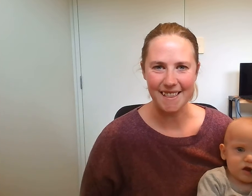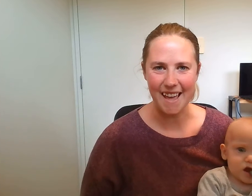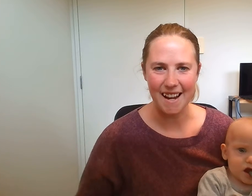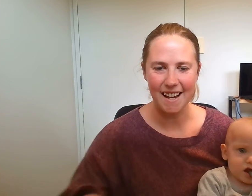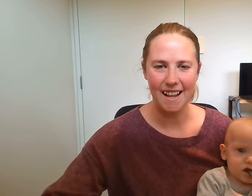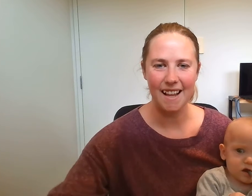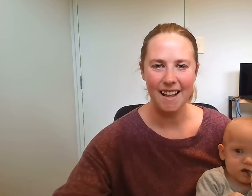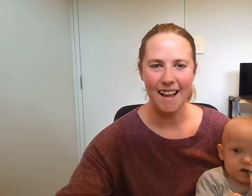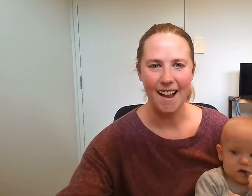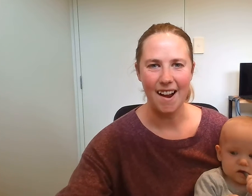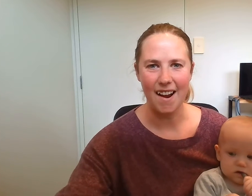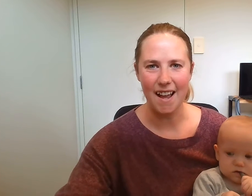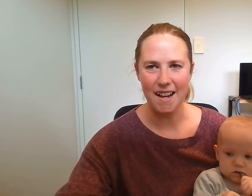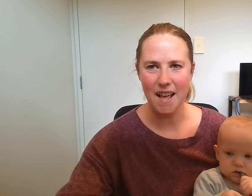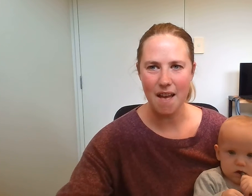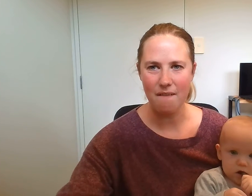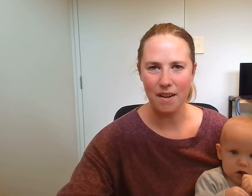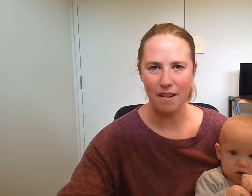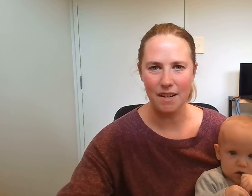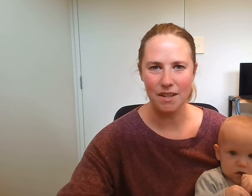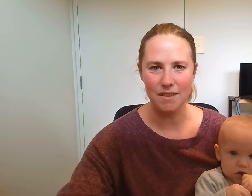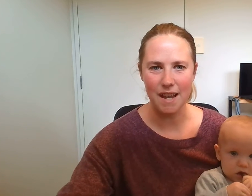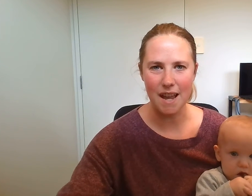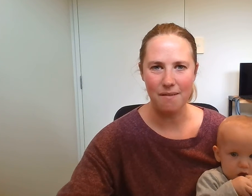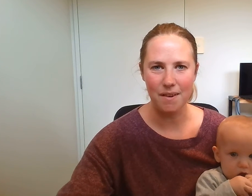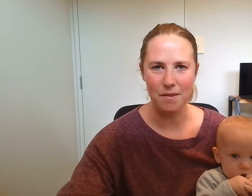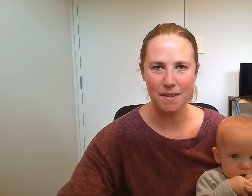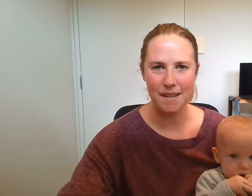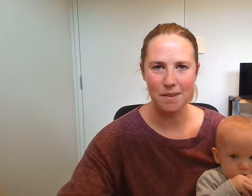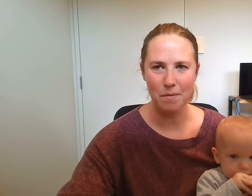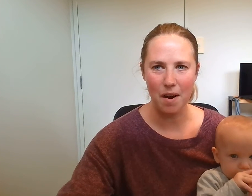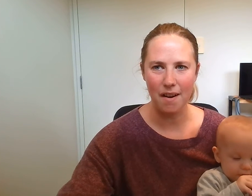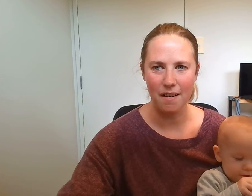Like that. All right. Have a great Tuesday and we will see you tomorrow.